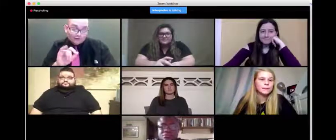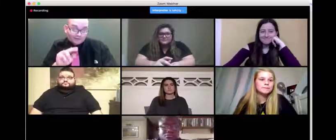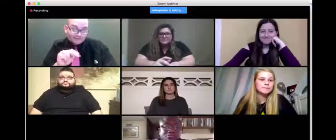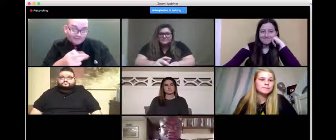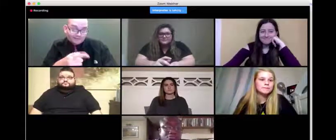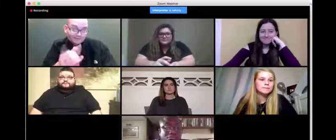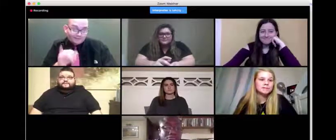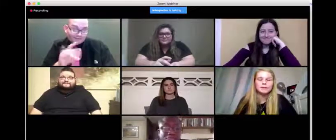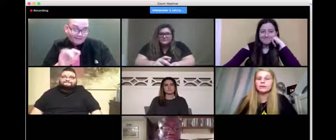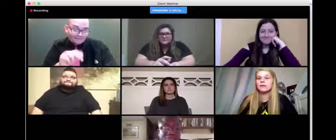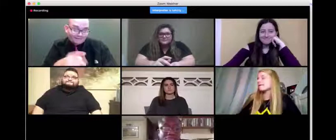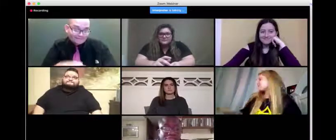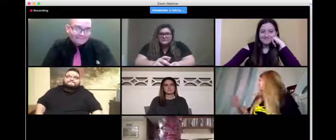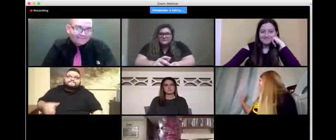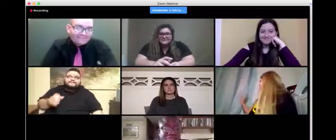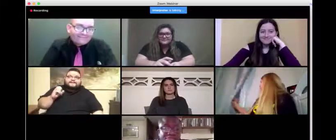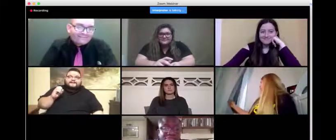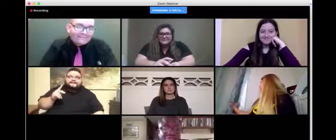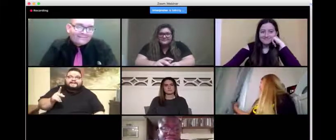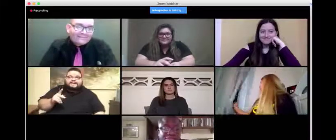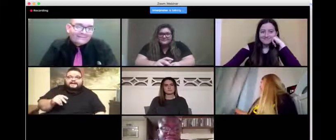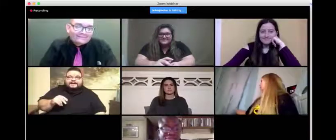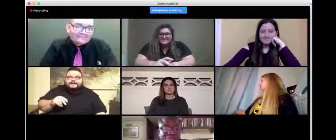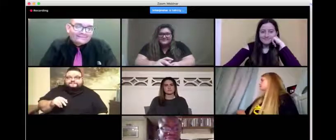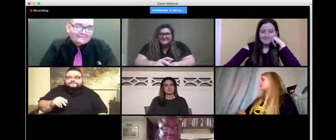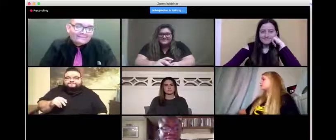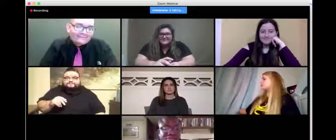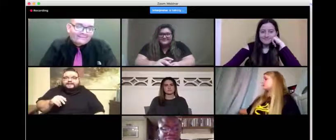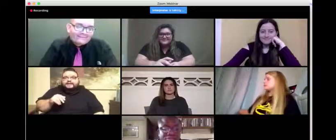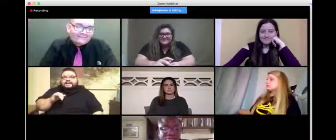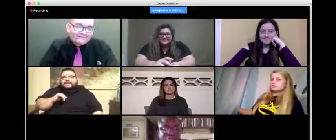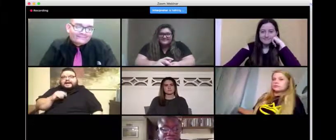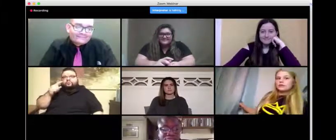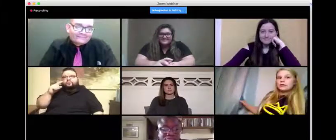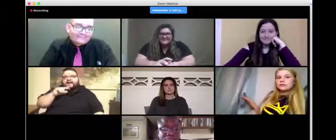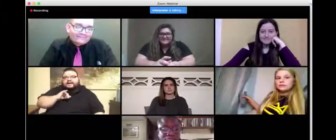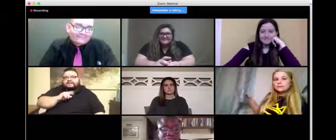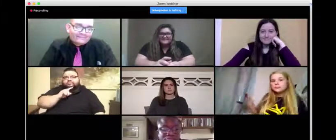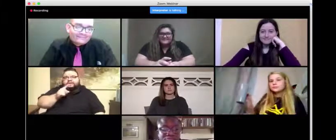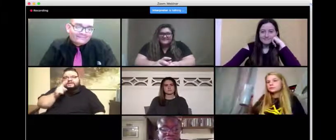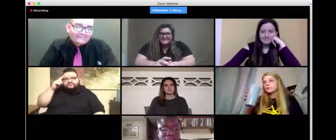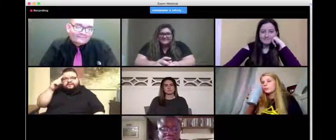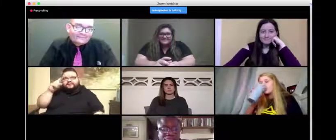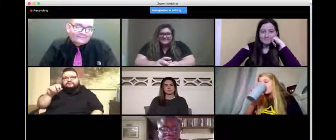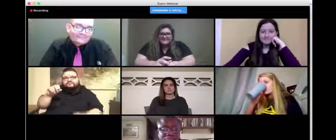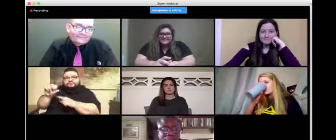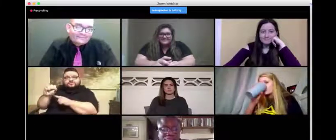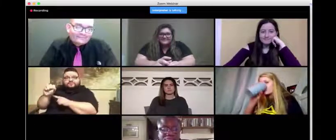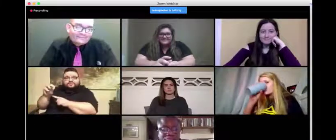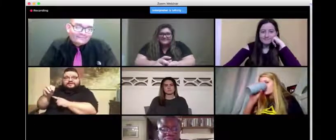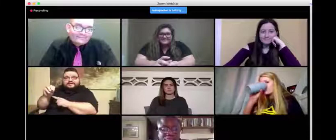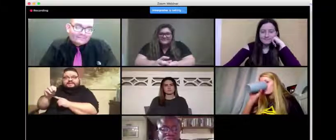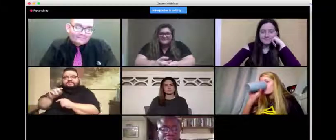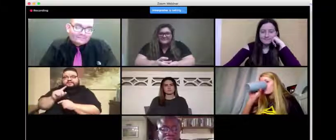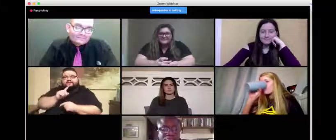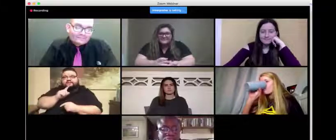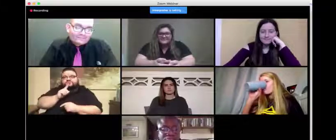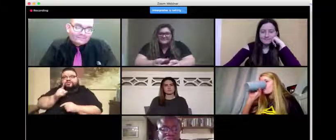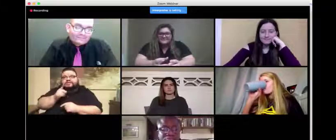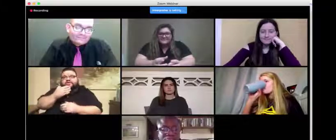um, I would like to think that social media is really a good thing for the deaf community,